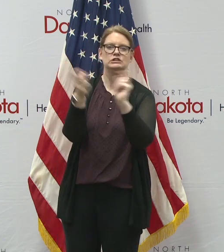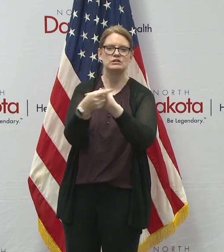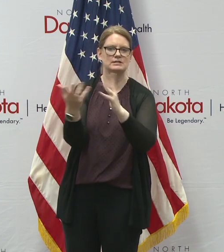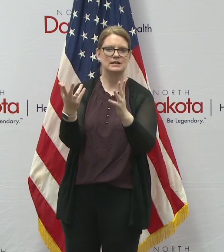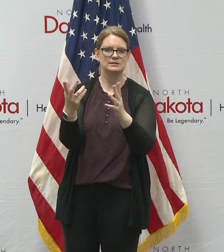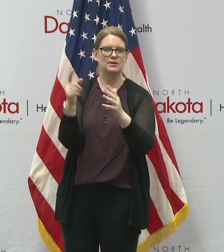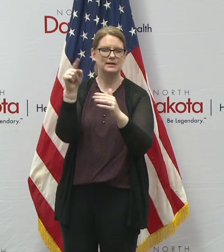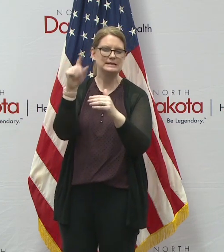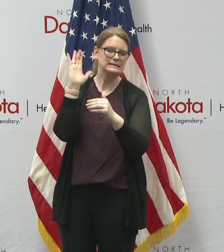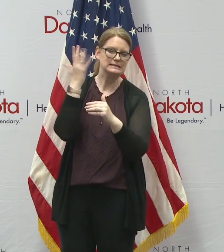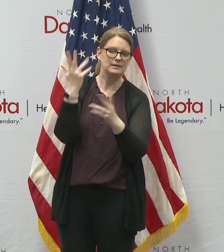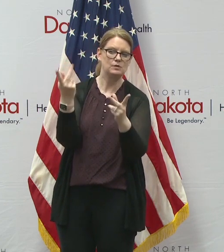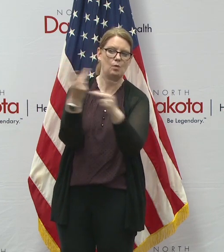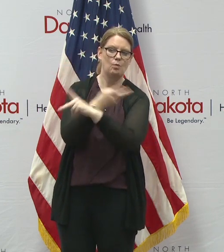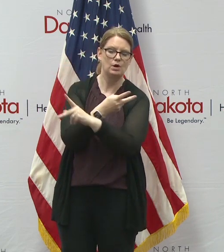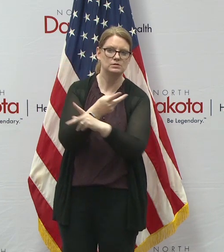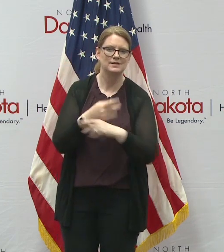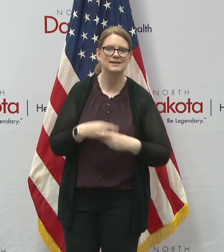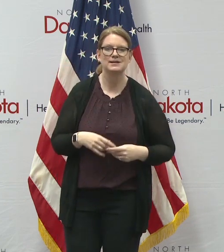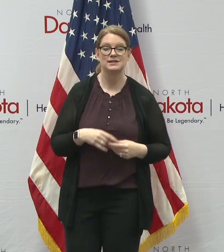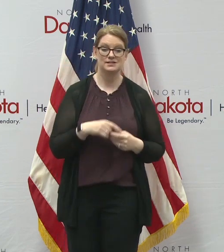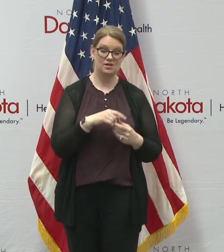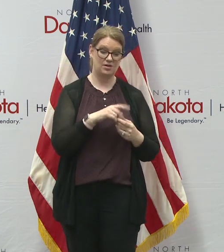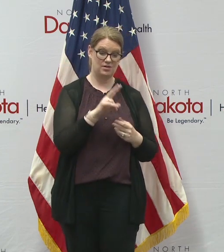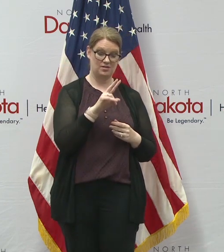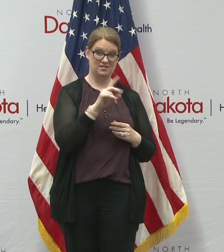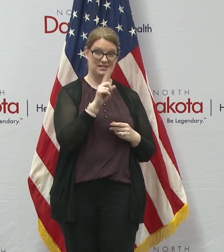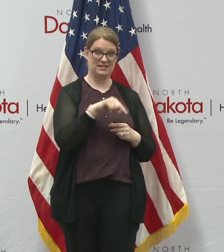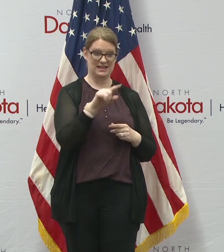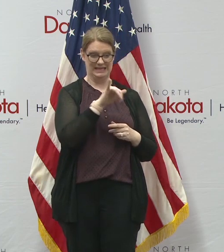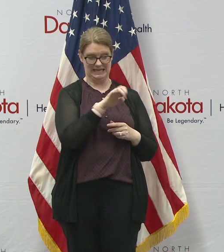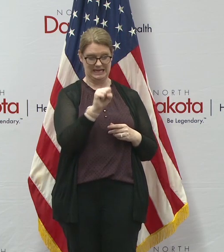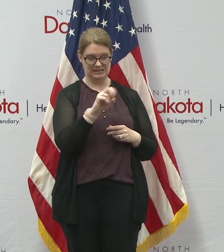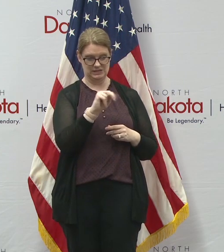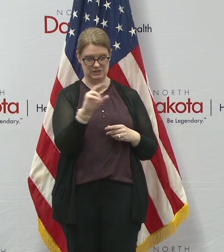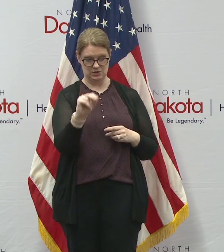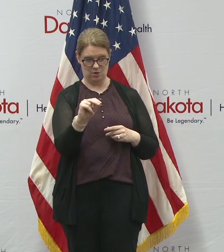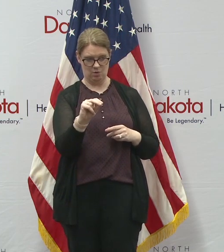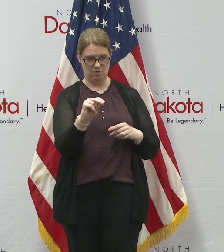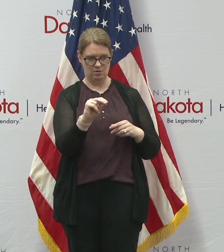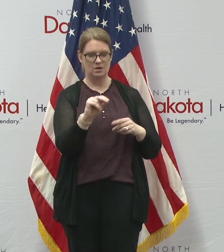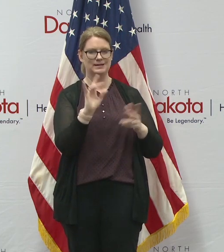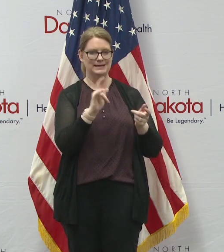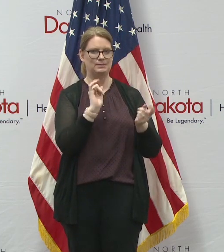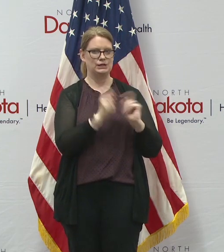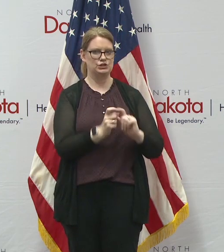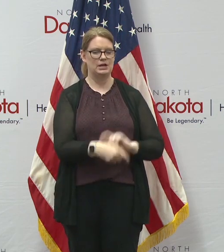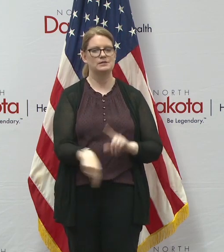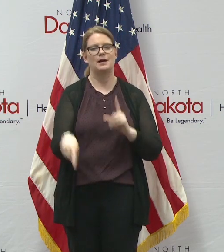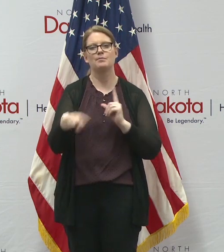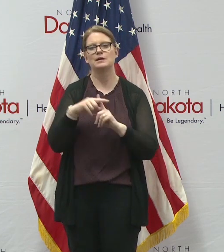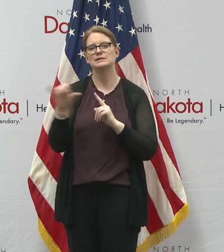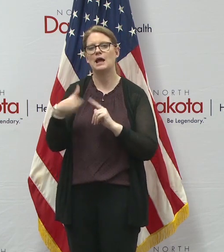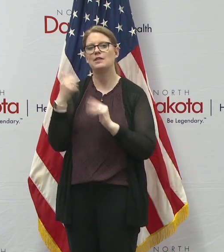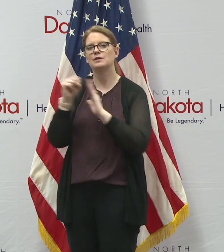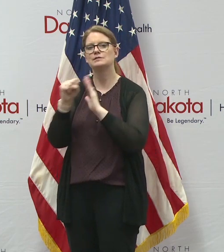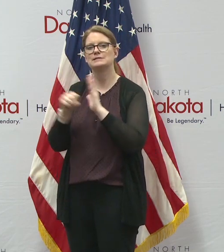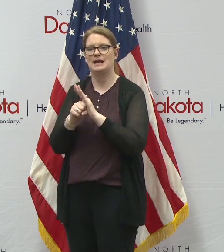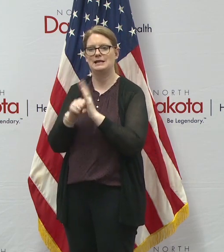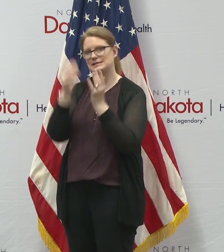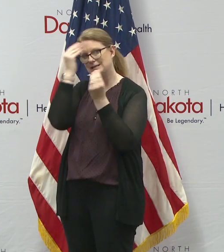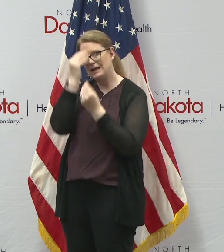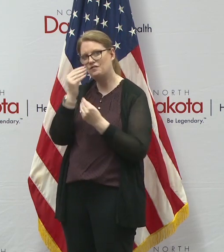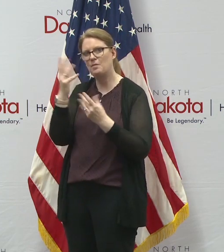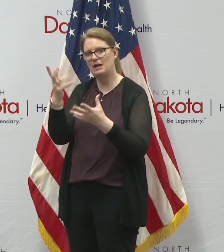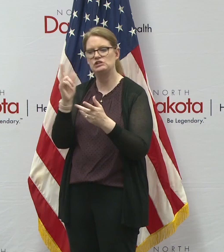so getting both the variables fixed and stop inputting some other state's data, we'll be interested to see what that model is, but I'm going to